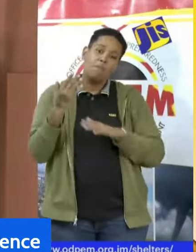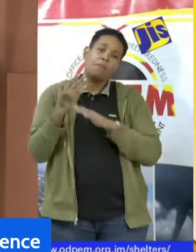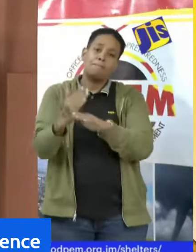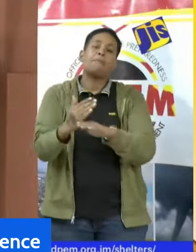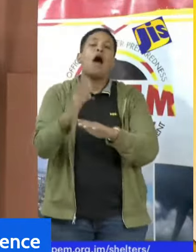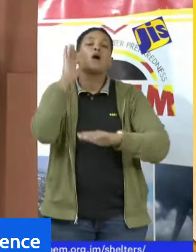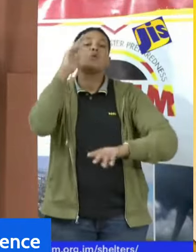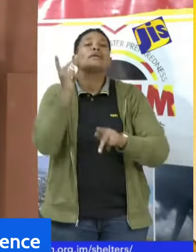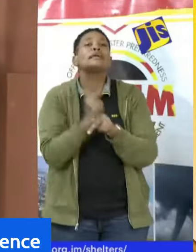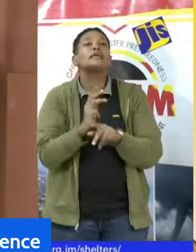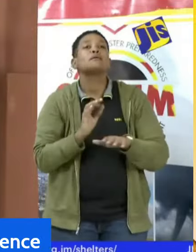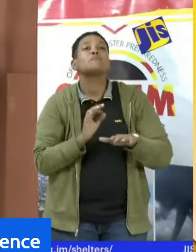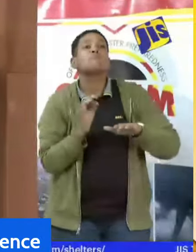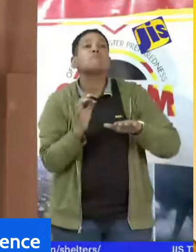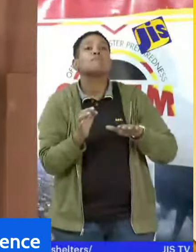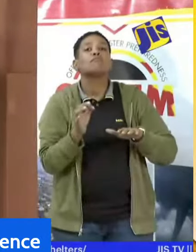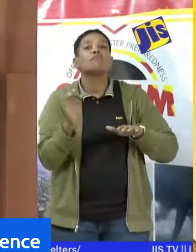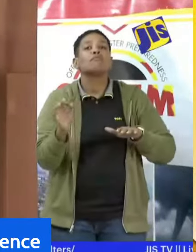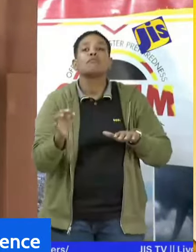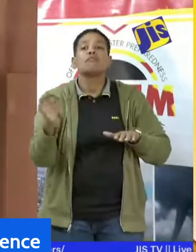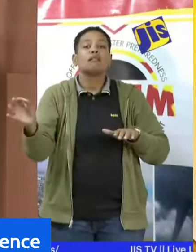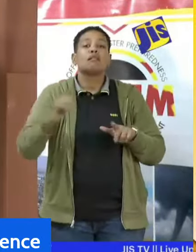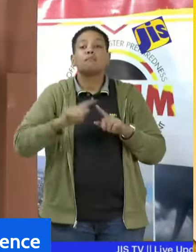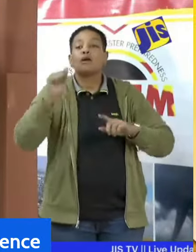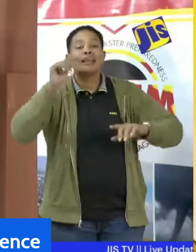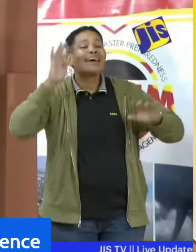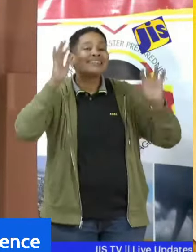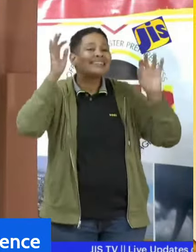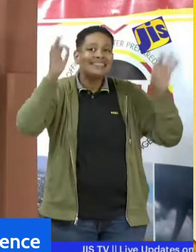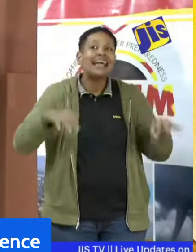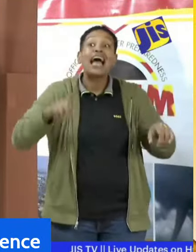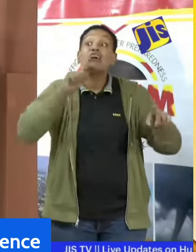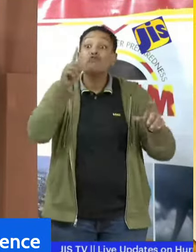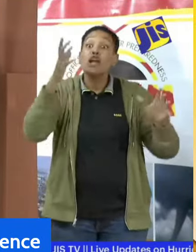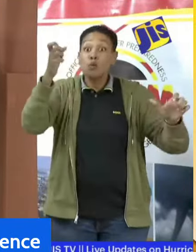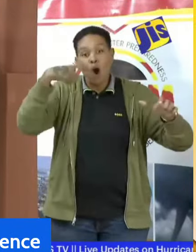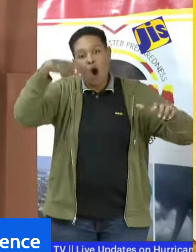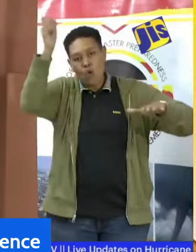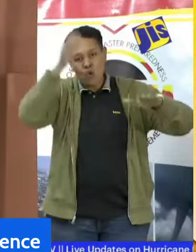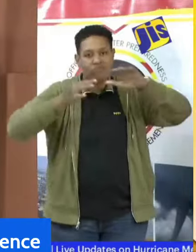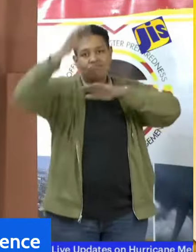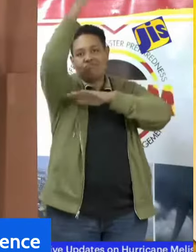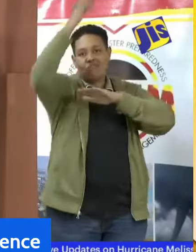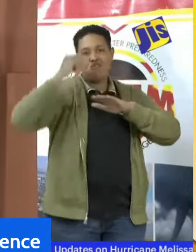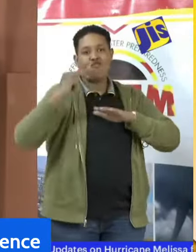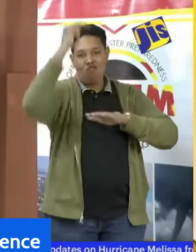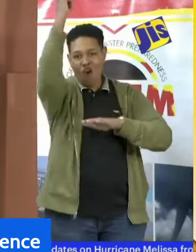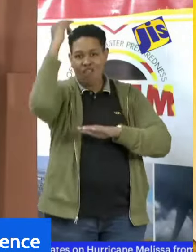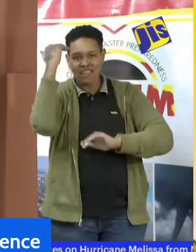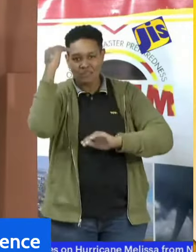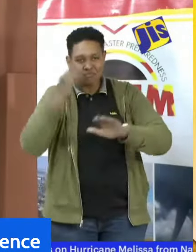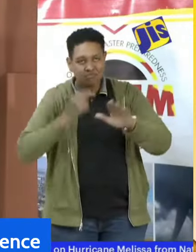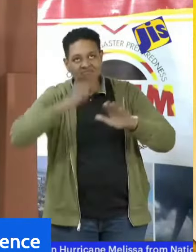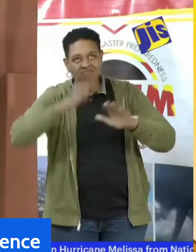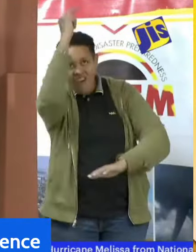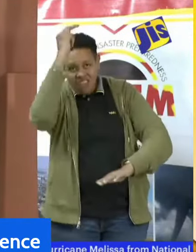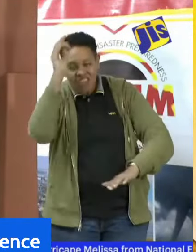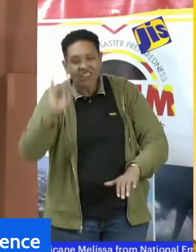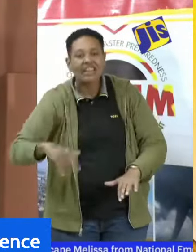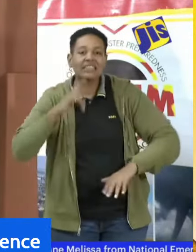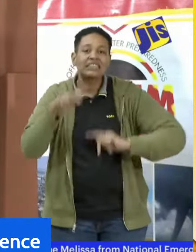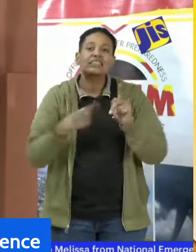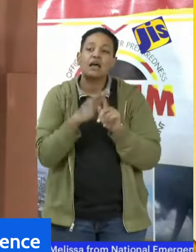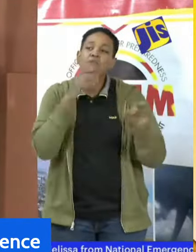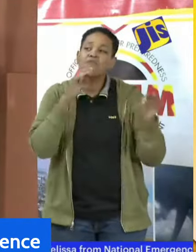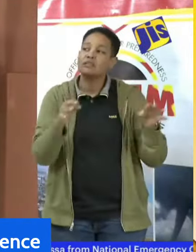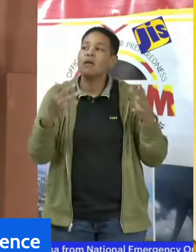keep moving west, but not as decisively because it really wants to move north. And so that kind of